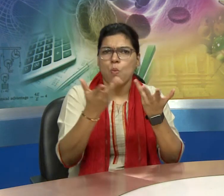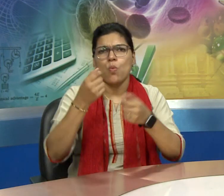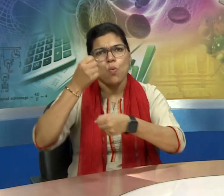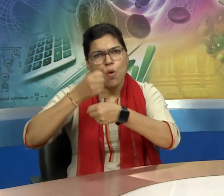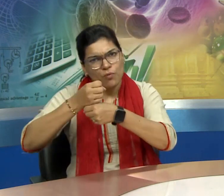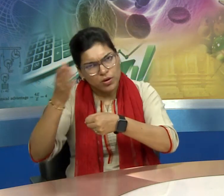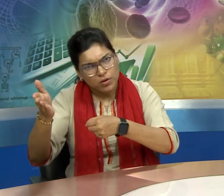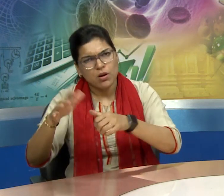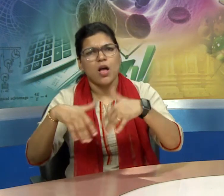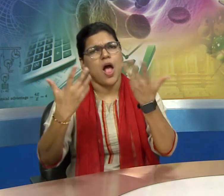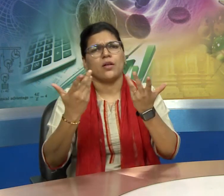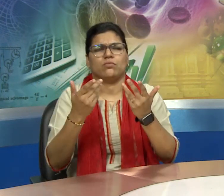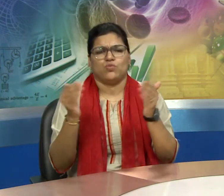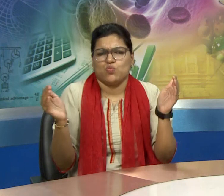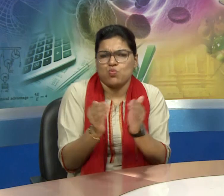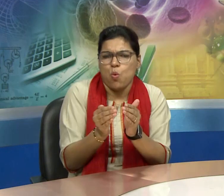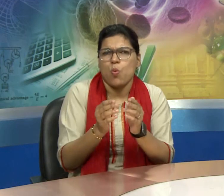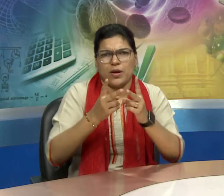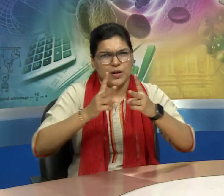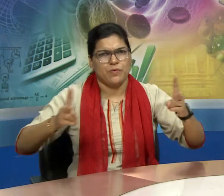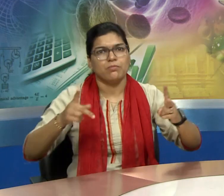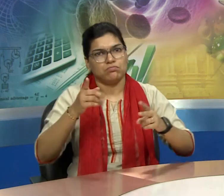the general and the public